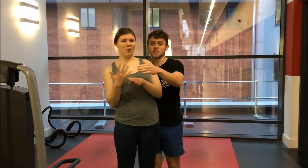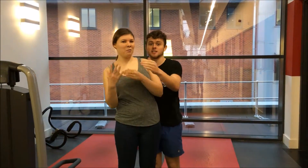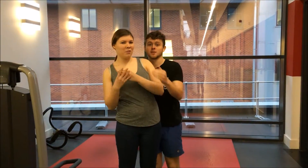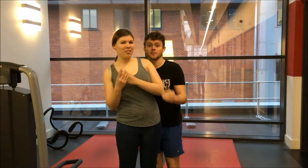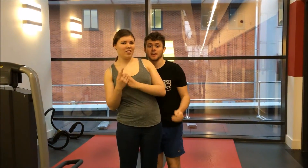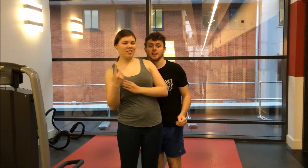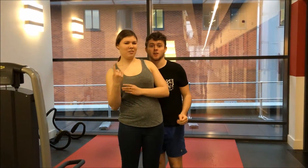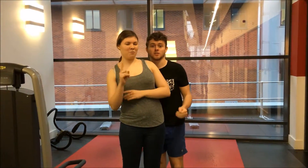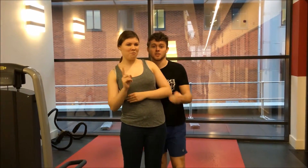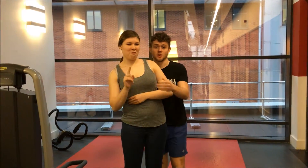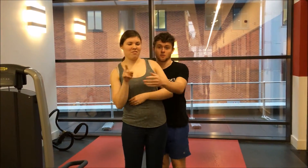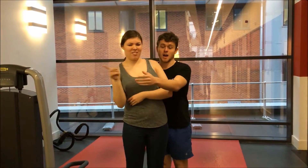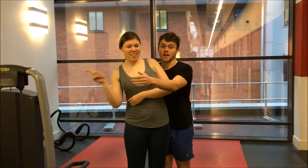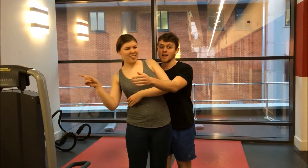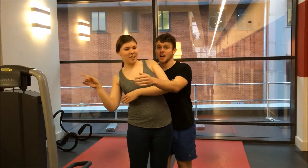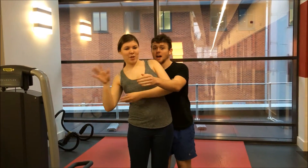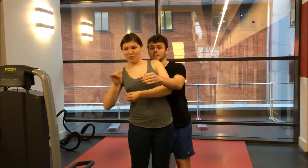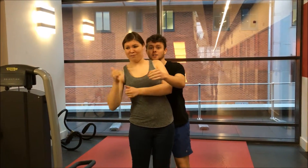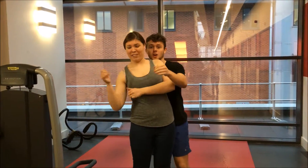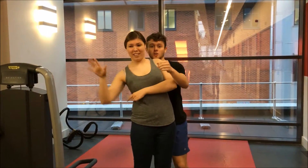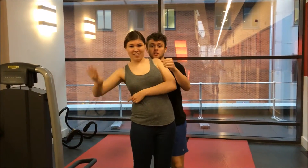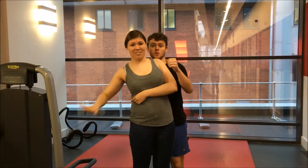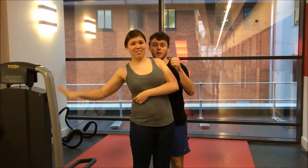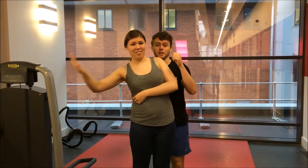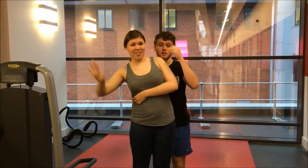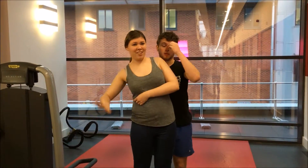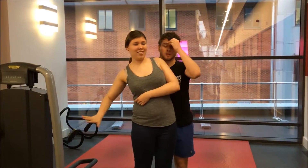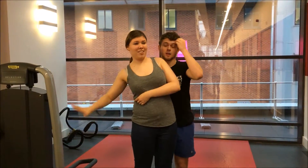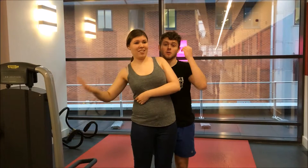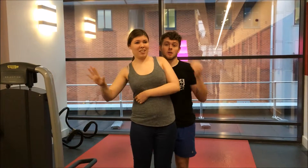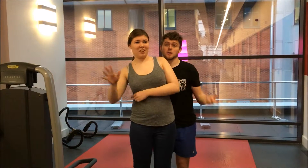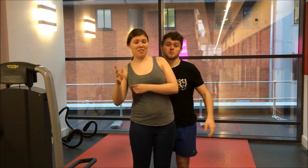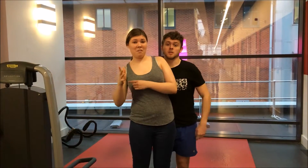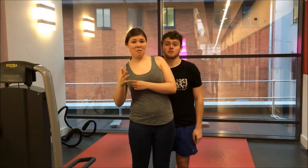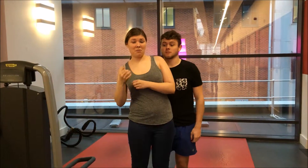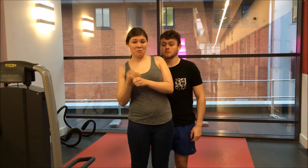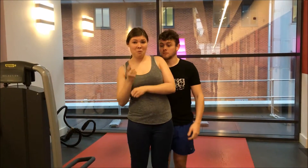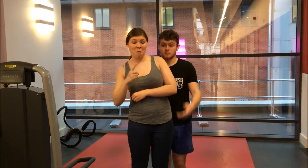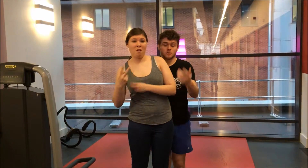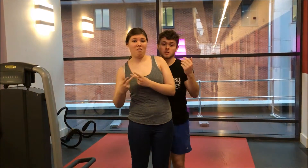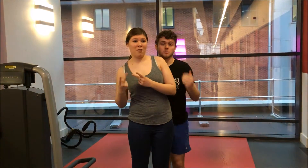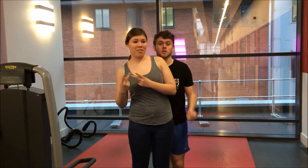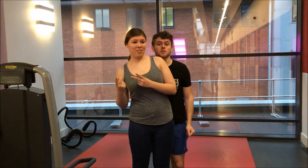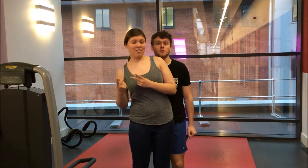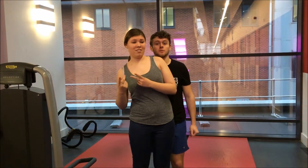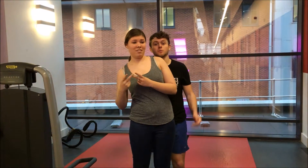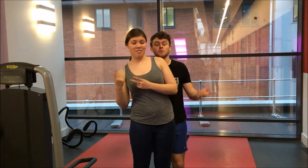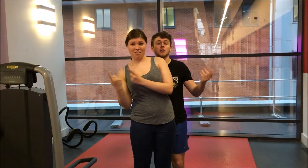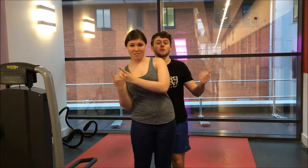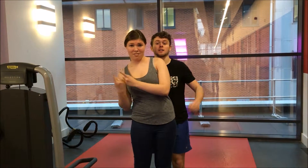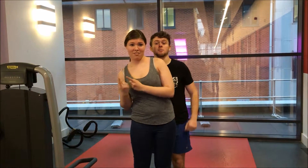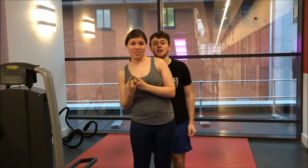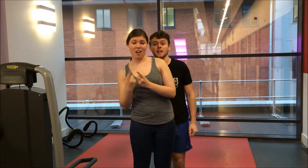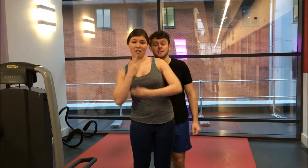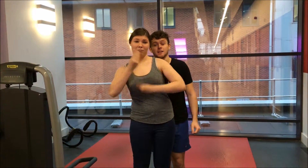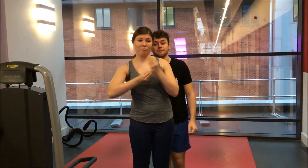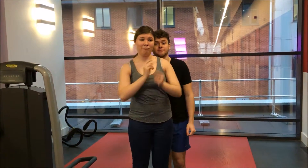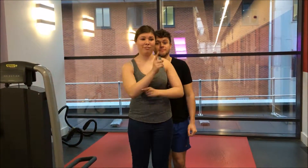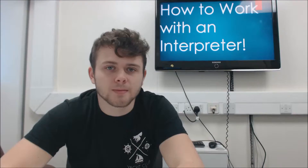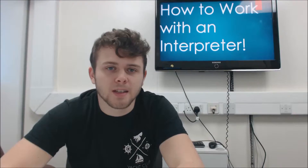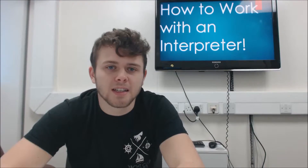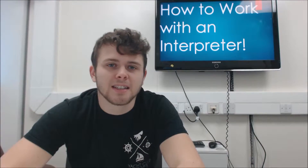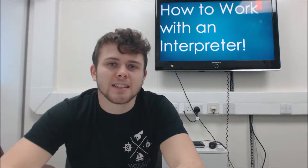the machines over here to your right, and also we're going to be doing some other stuff which I'll explain